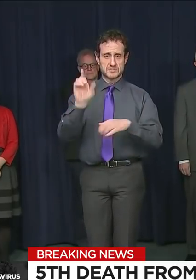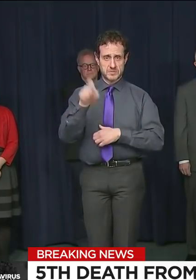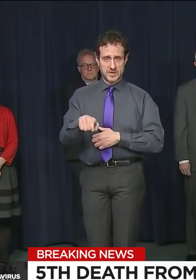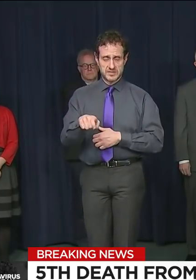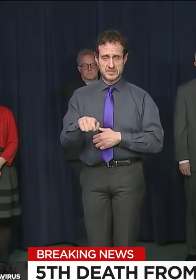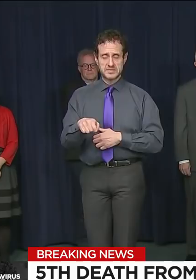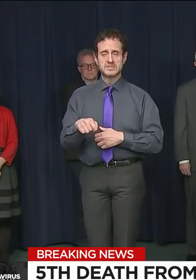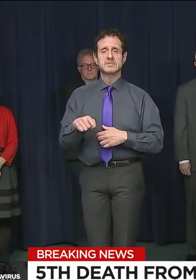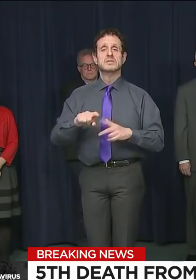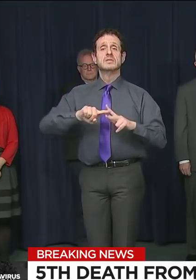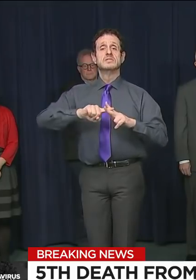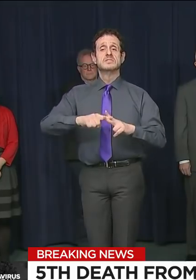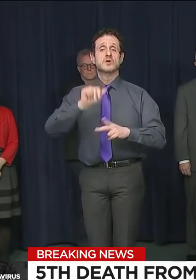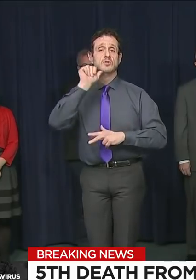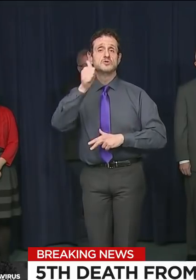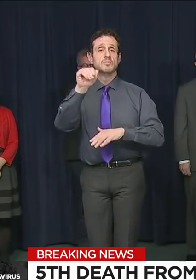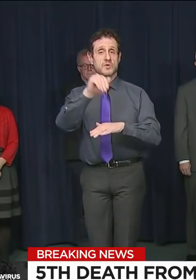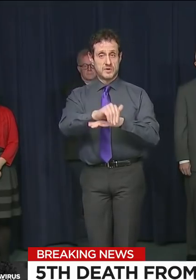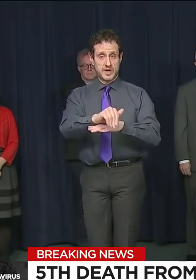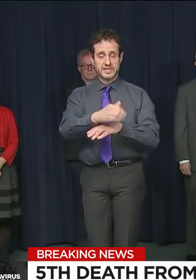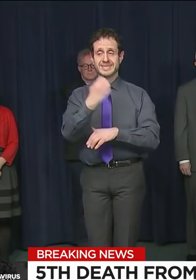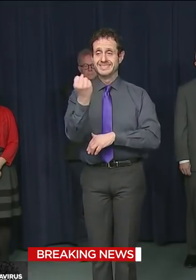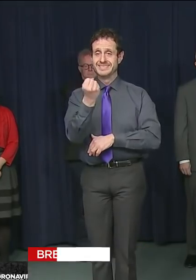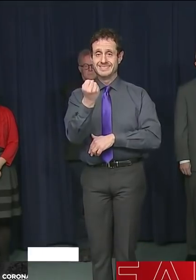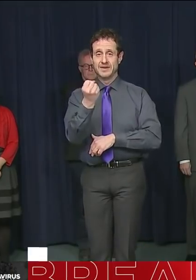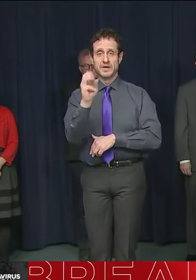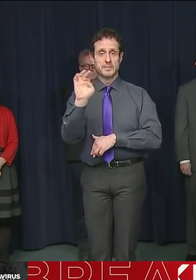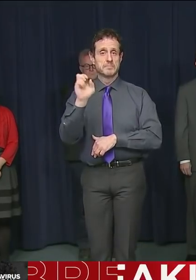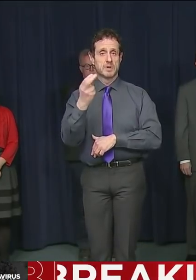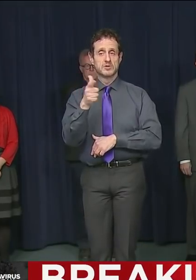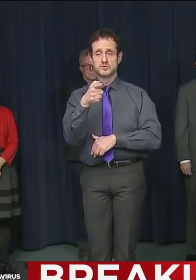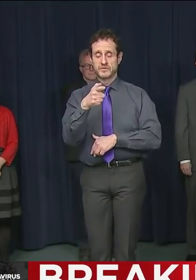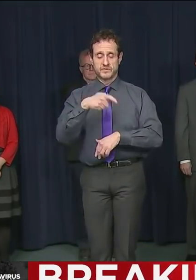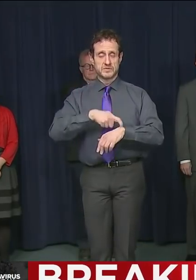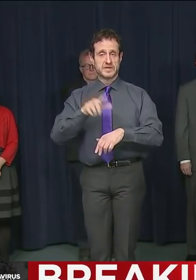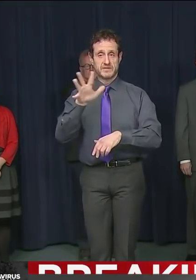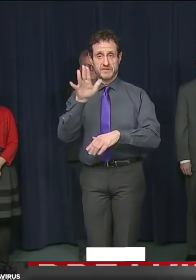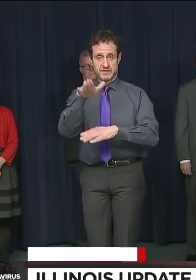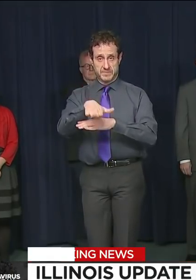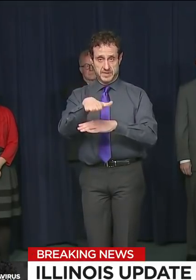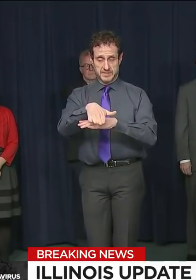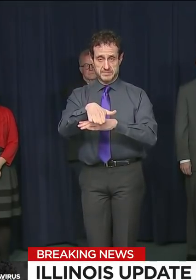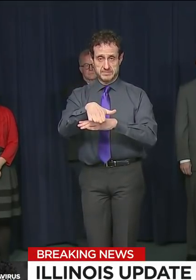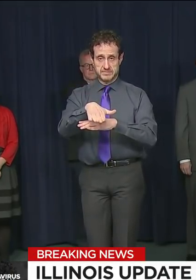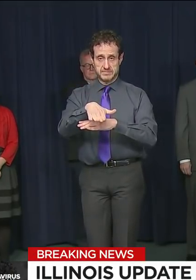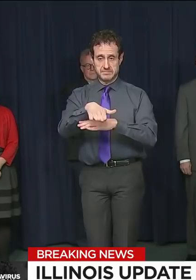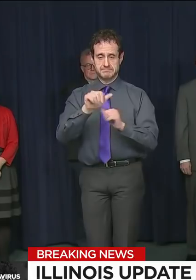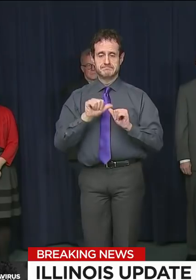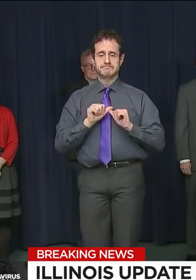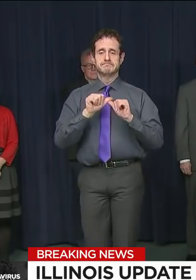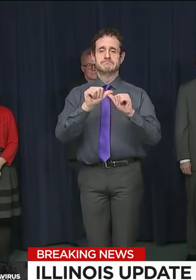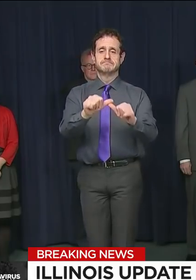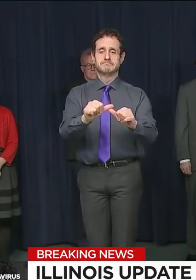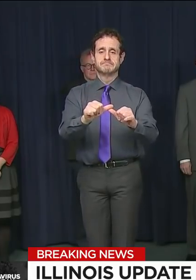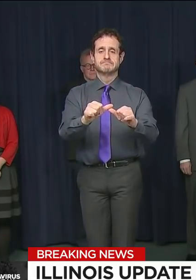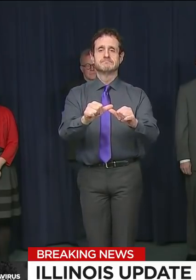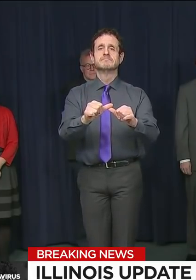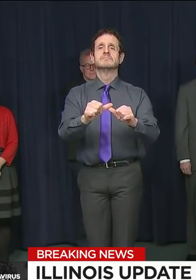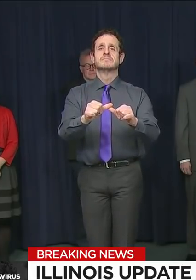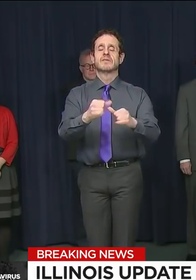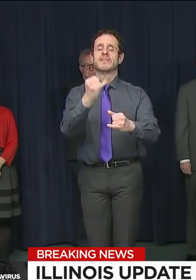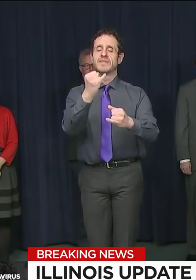starting tomorrow evening, Saturday, March 21st at 5 p.m., until the end of April